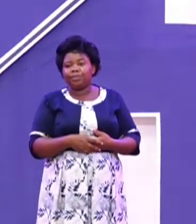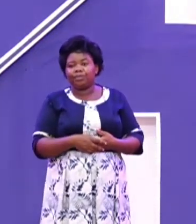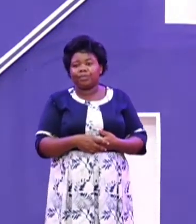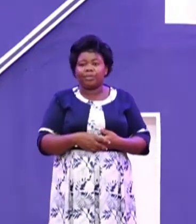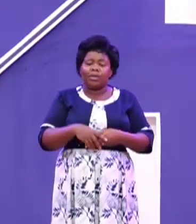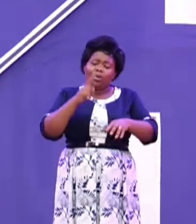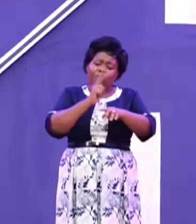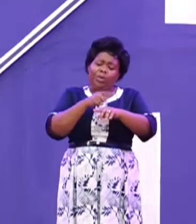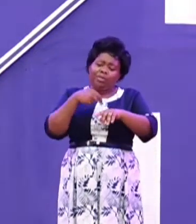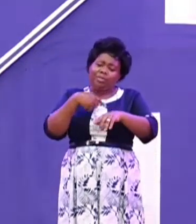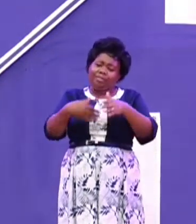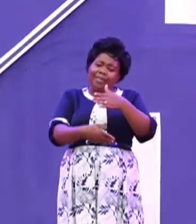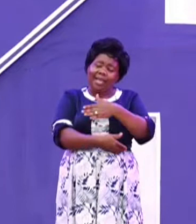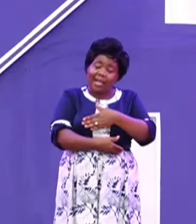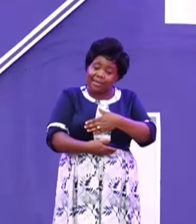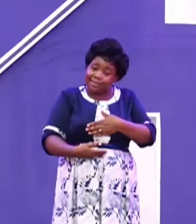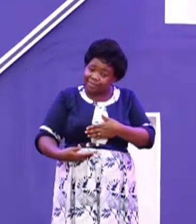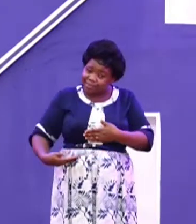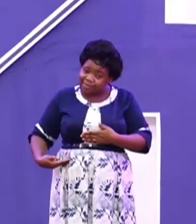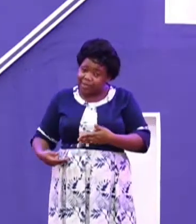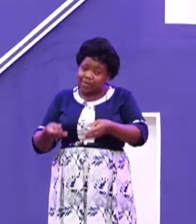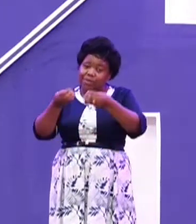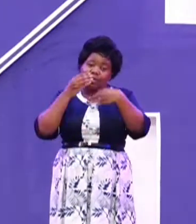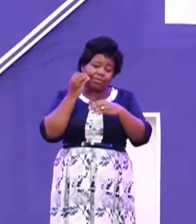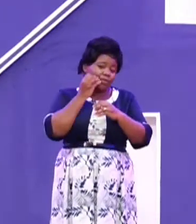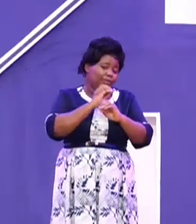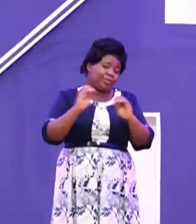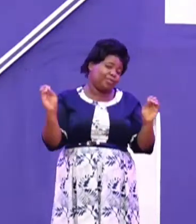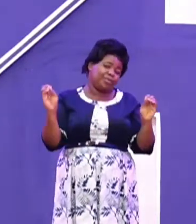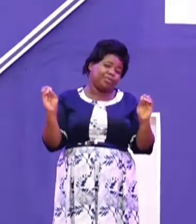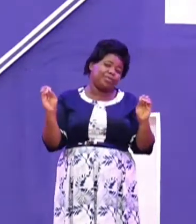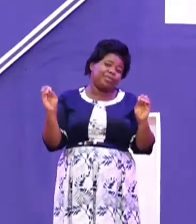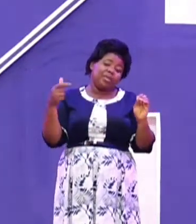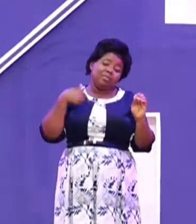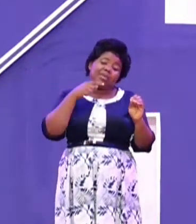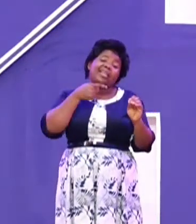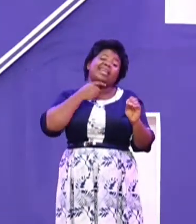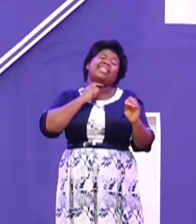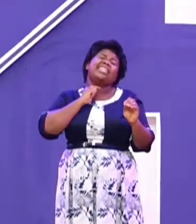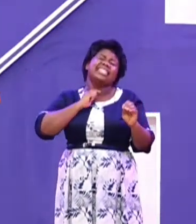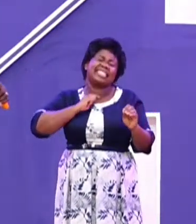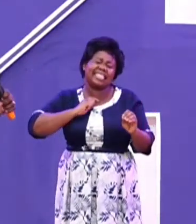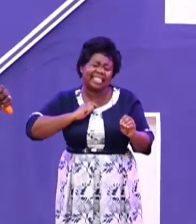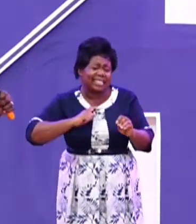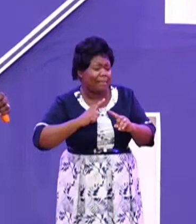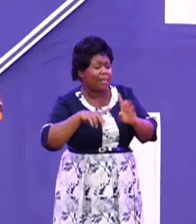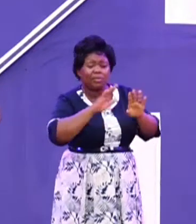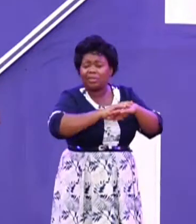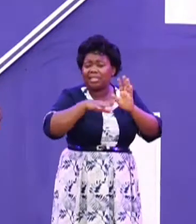When I was hungry, you gave me no food. I was thirsty. You gave me